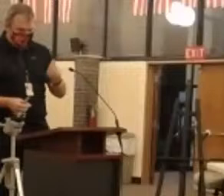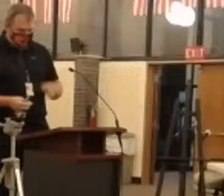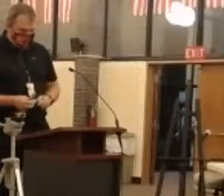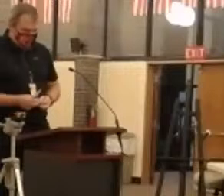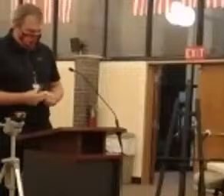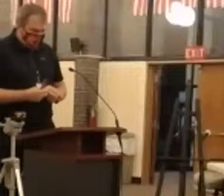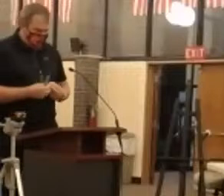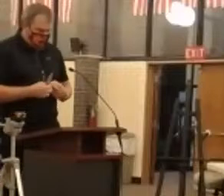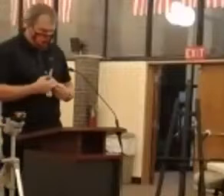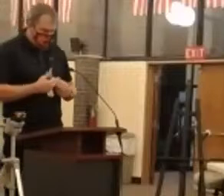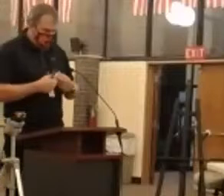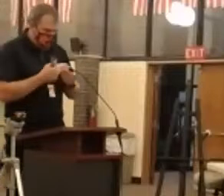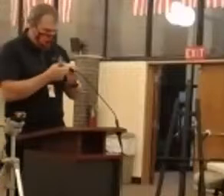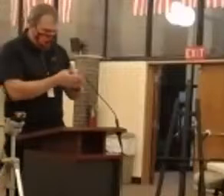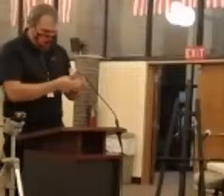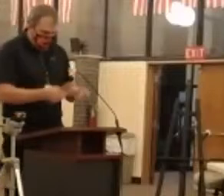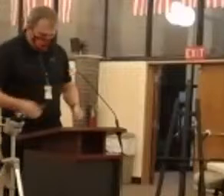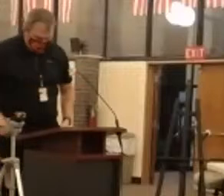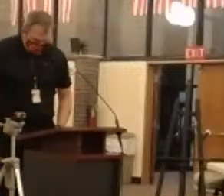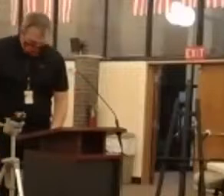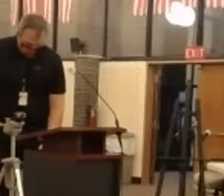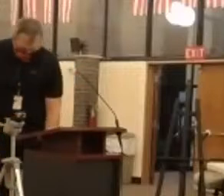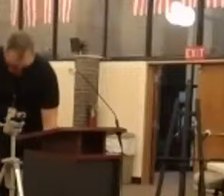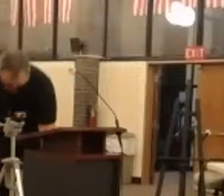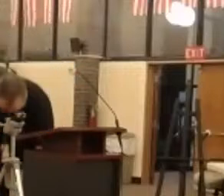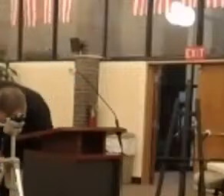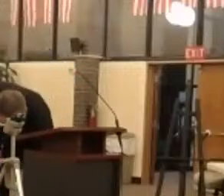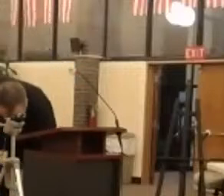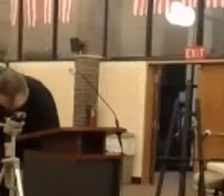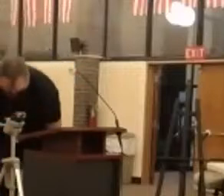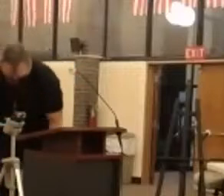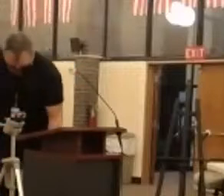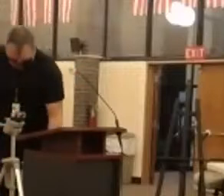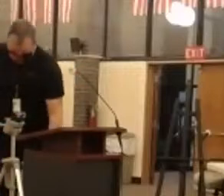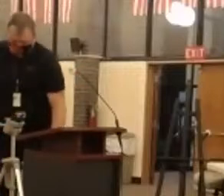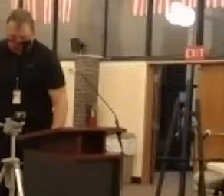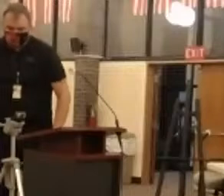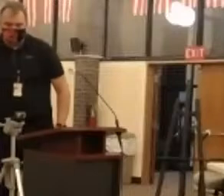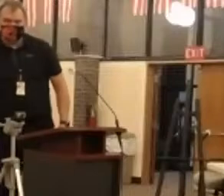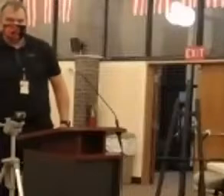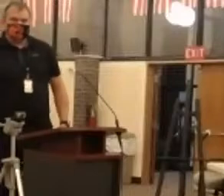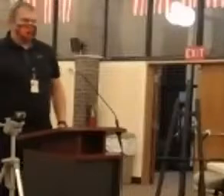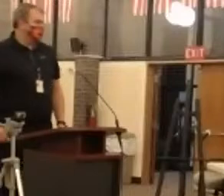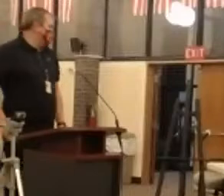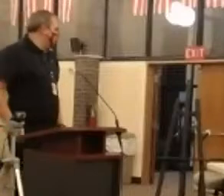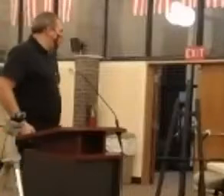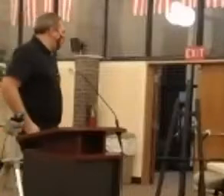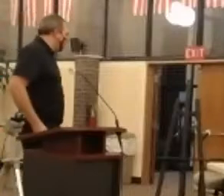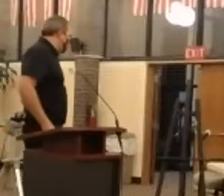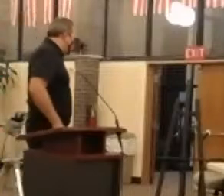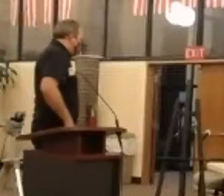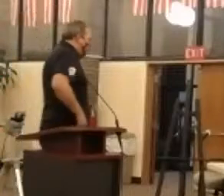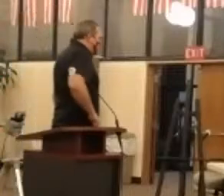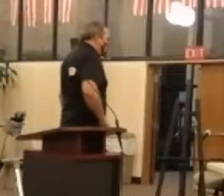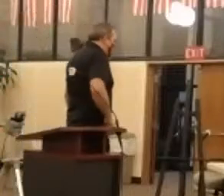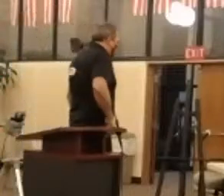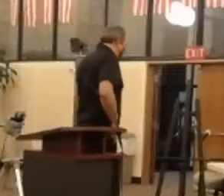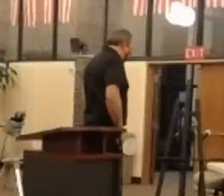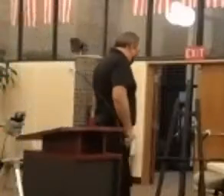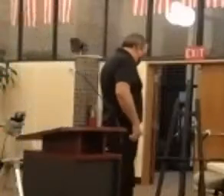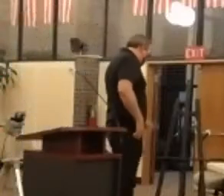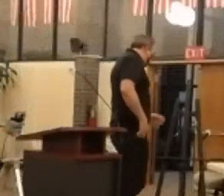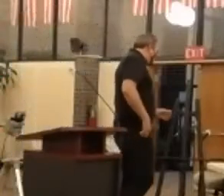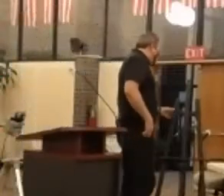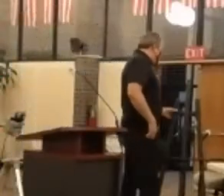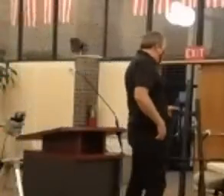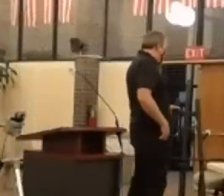Well, I know that there'll be pushback from the district as far as having it not being a remote